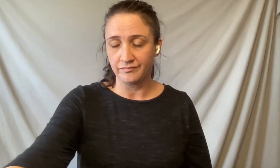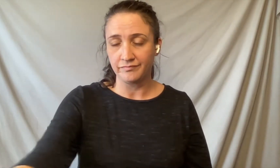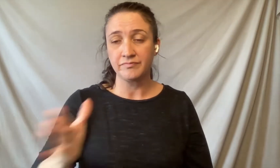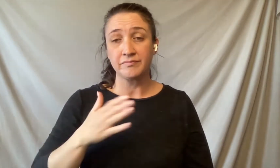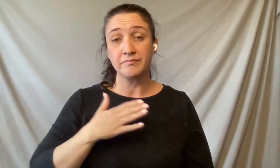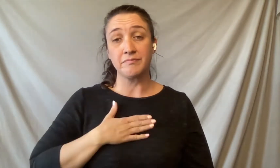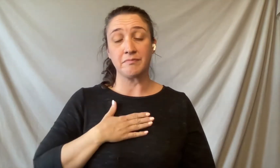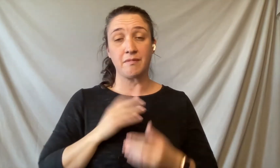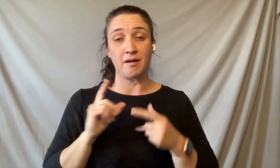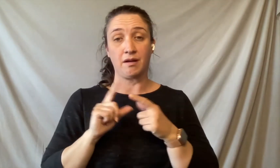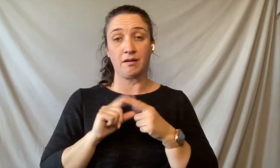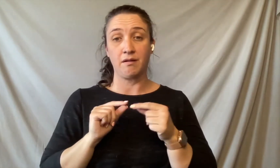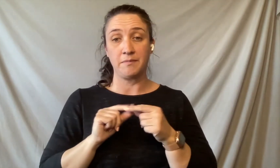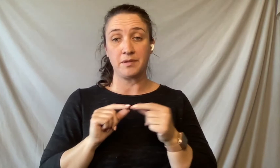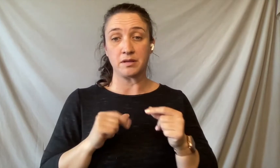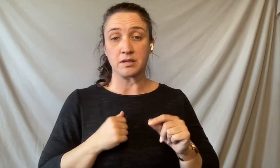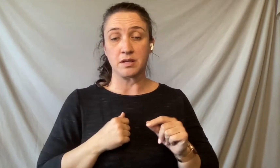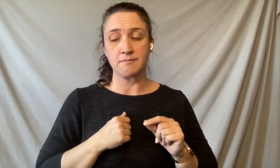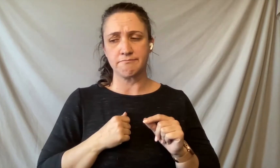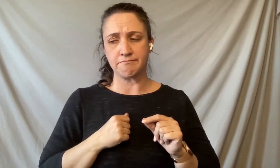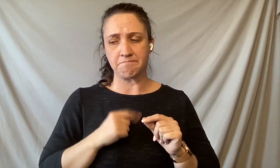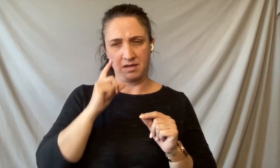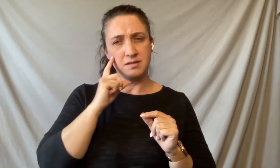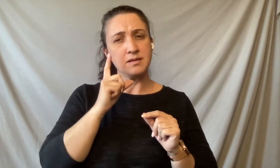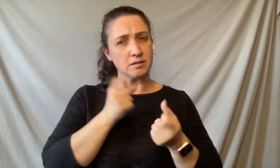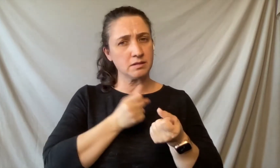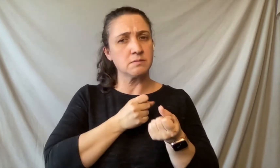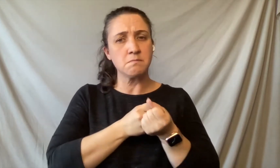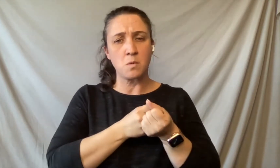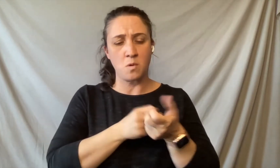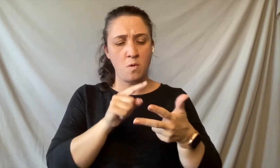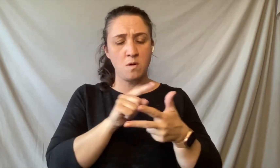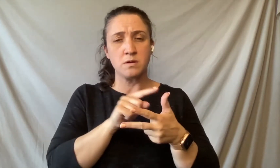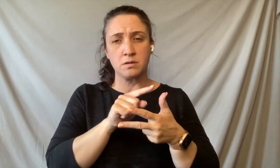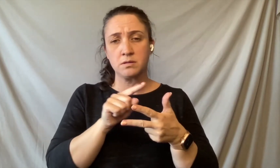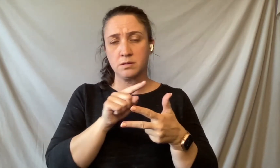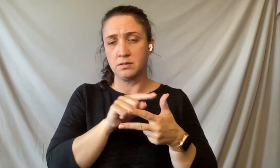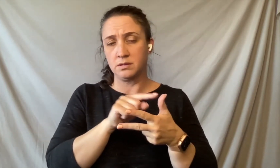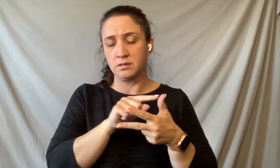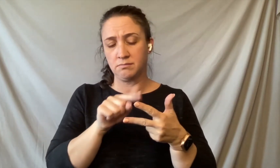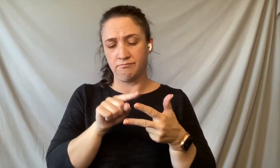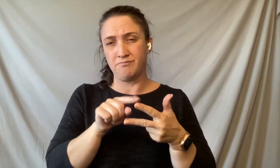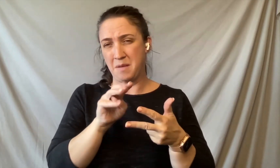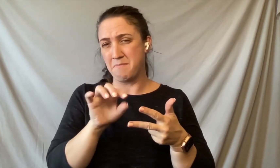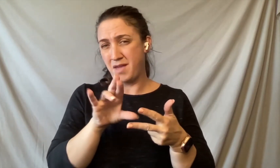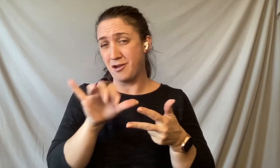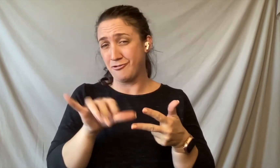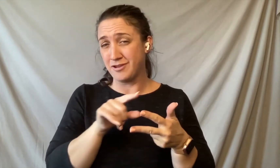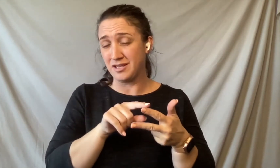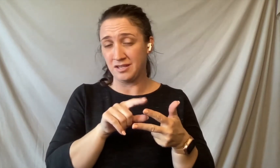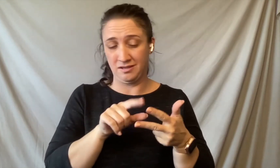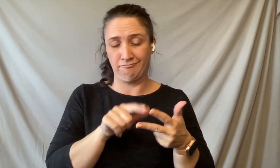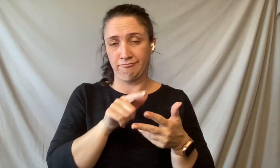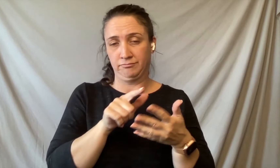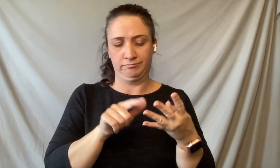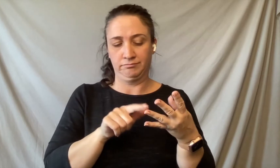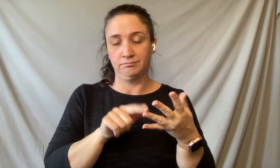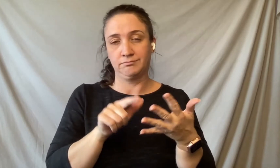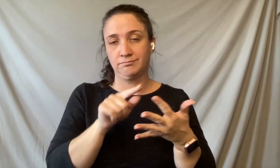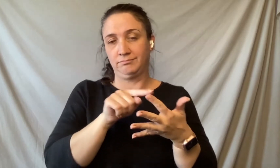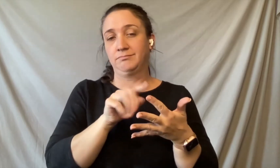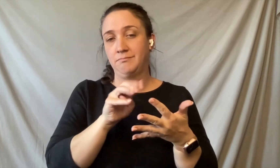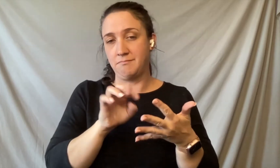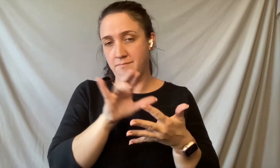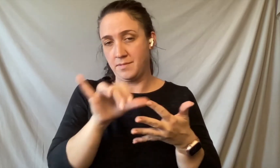comment, I think, supports what Mary Lee was just saying, which was another kind of measure that